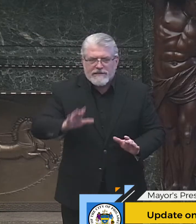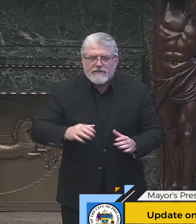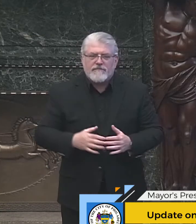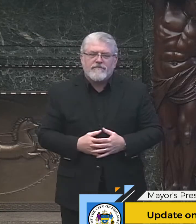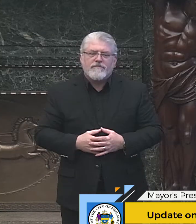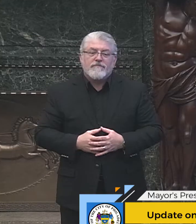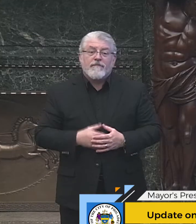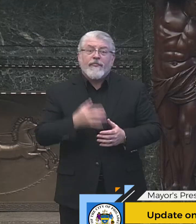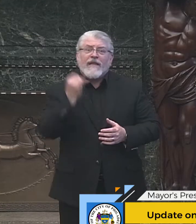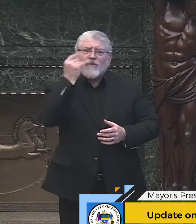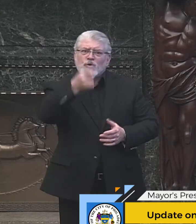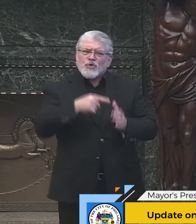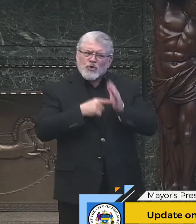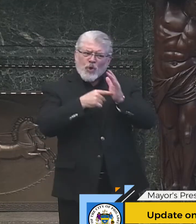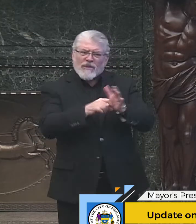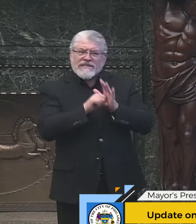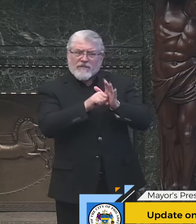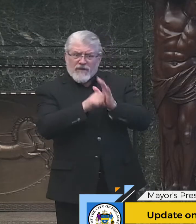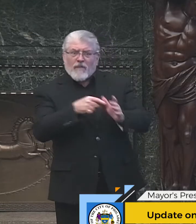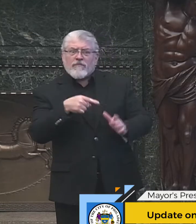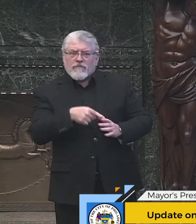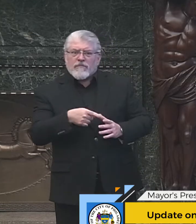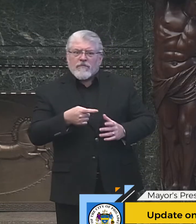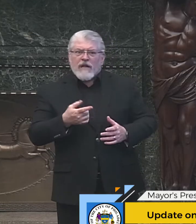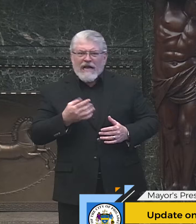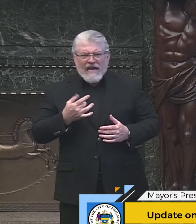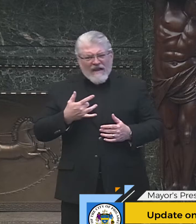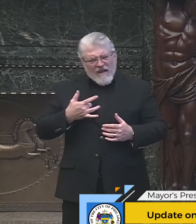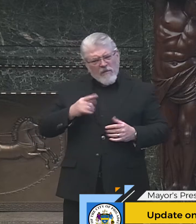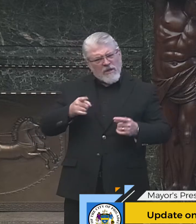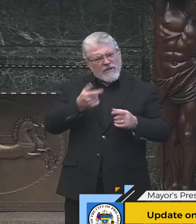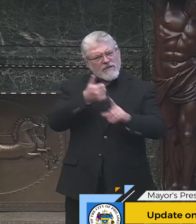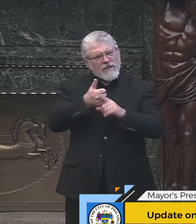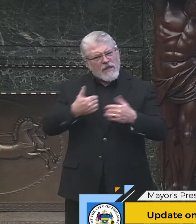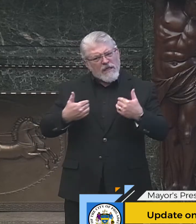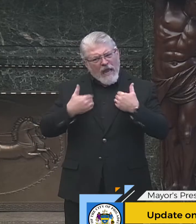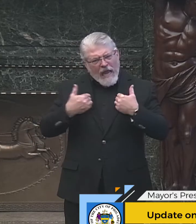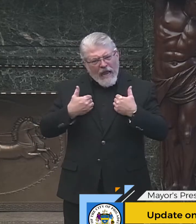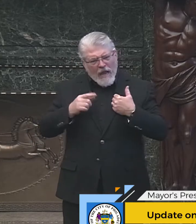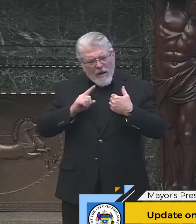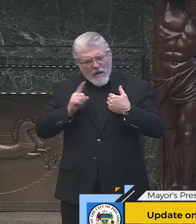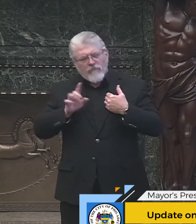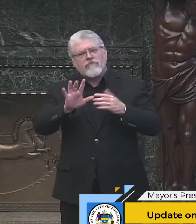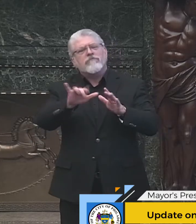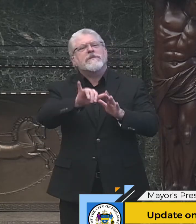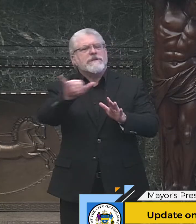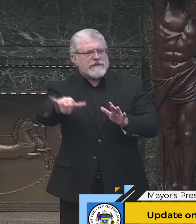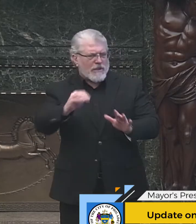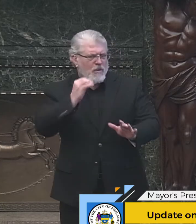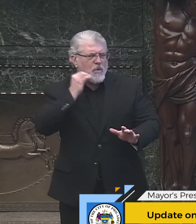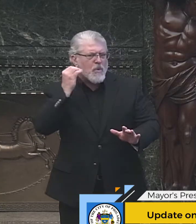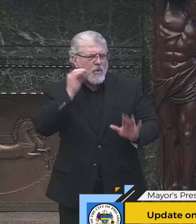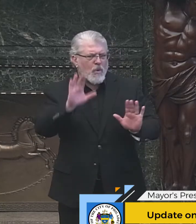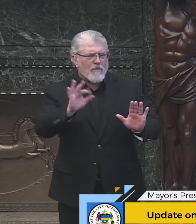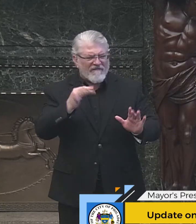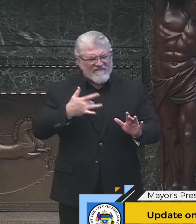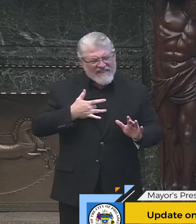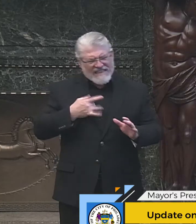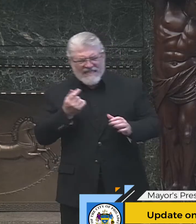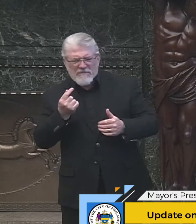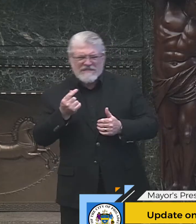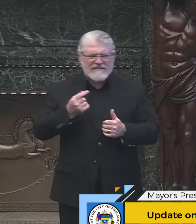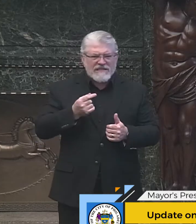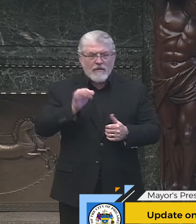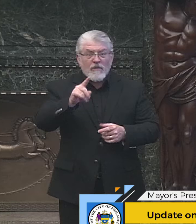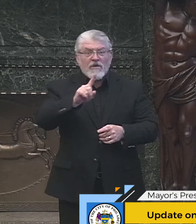but you're otherwise young and healthy, you don't need a test. You can stay at home. If you're not having severe health problems, you can ride this out at home. If